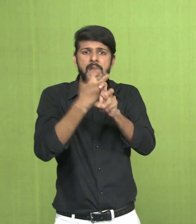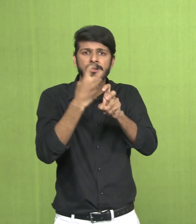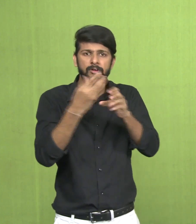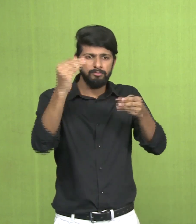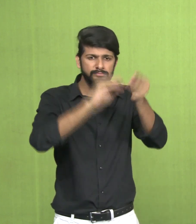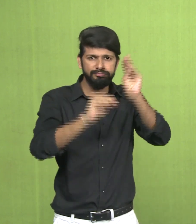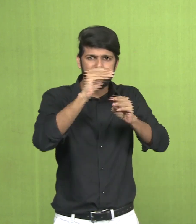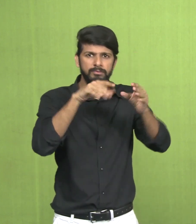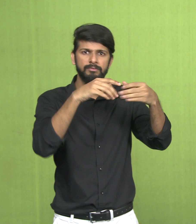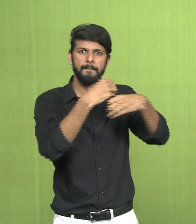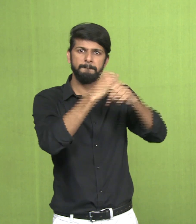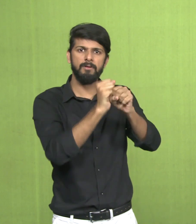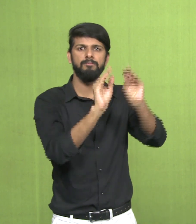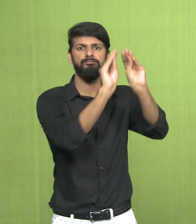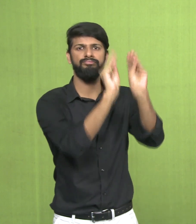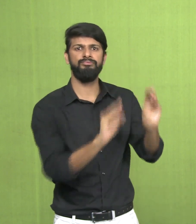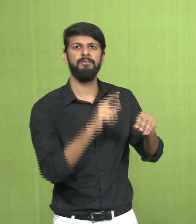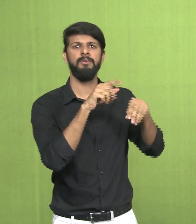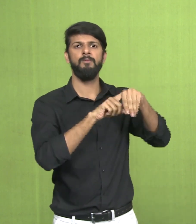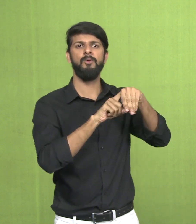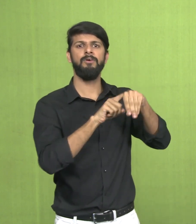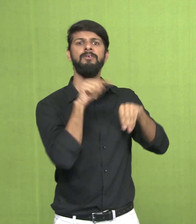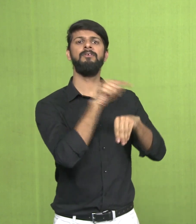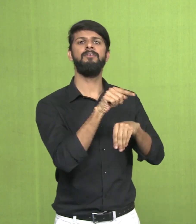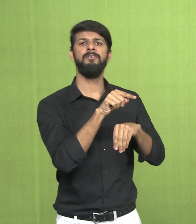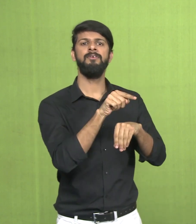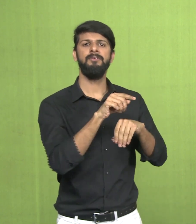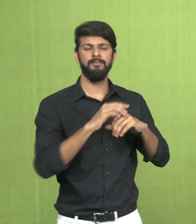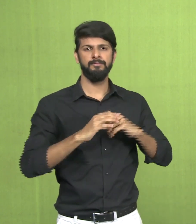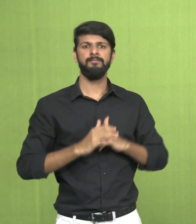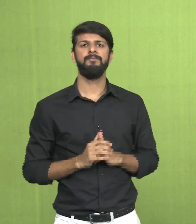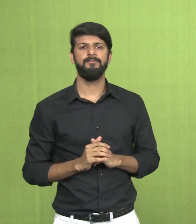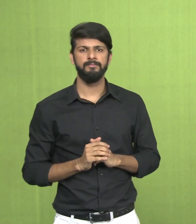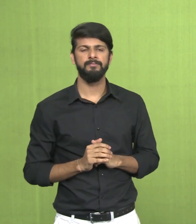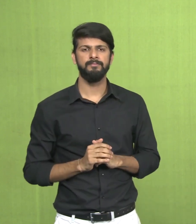The dancing girl sculpture is made of bronze.